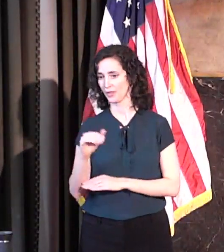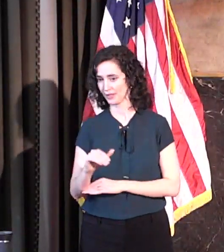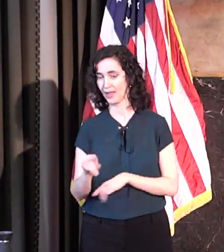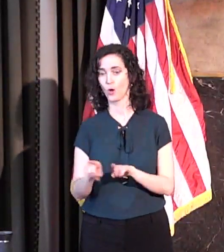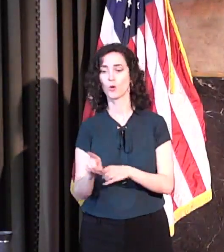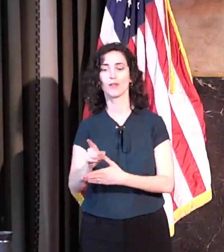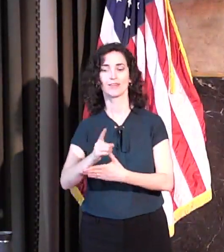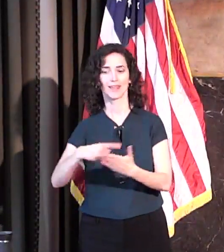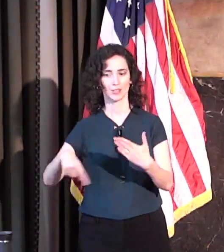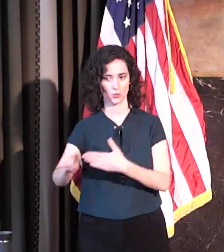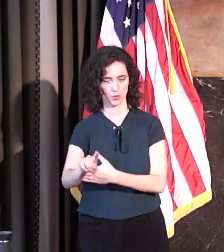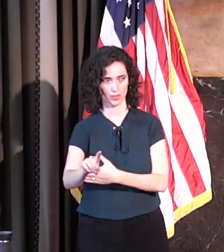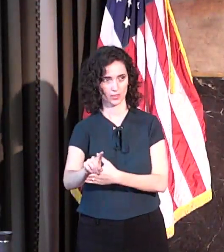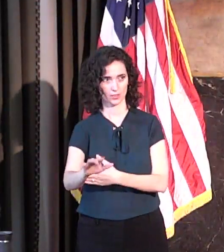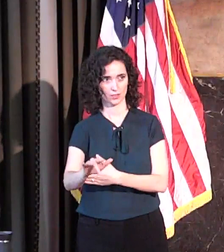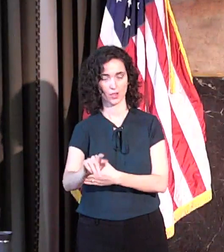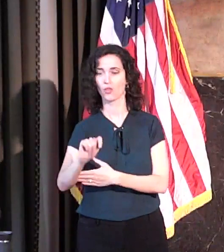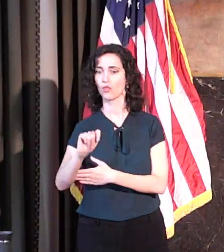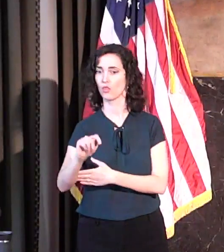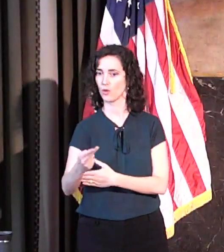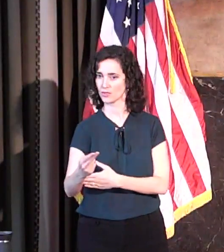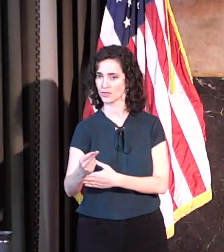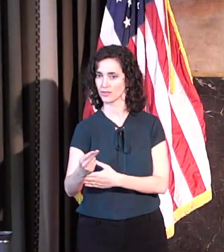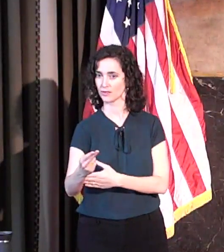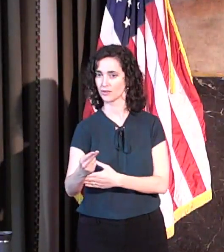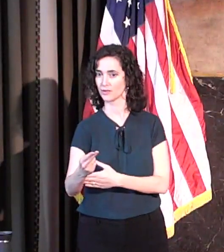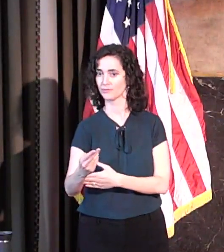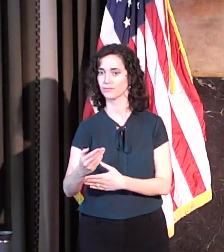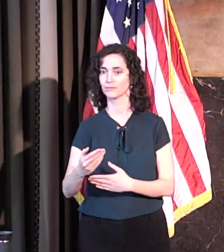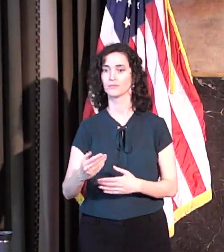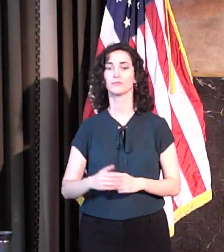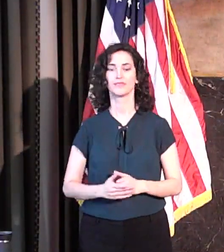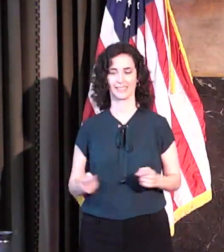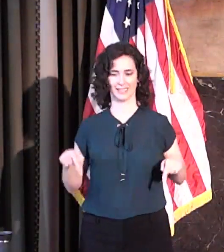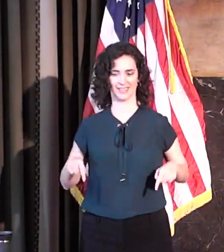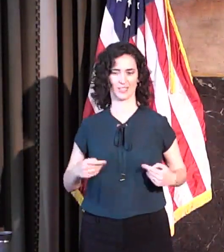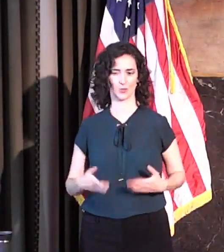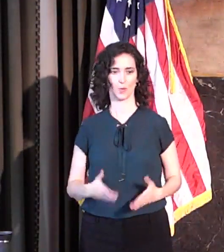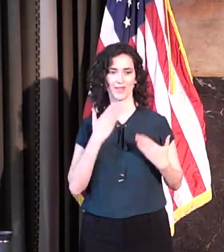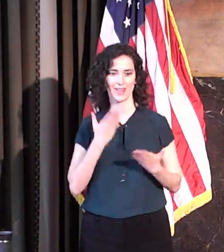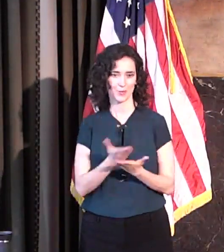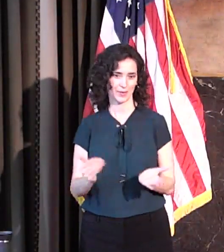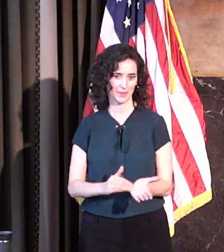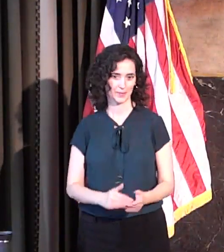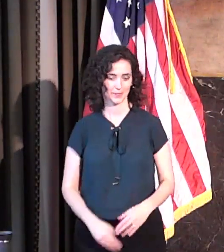conference will be on Thursday of next week back here in the press room. Thank you all.